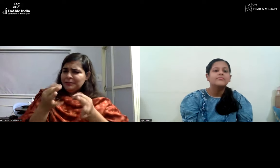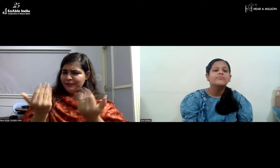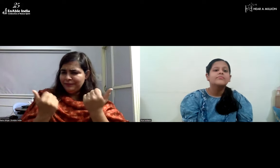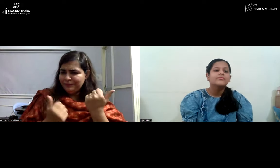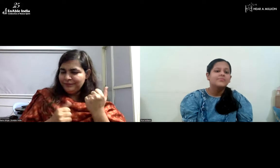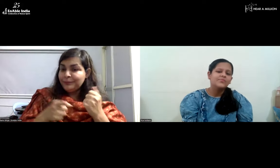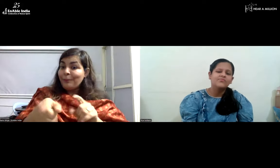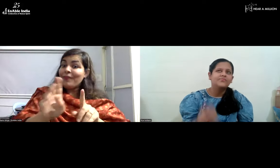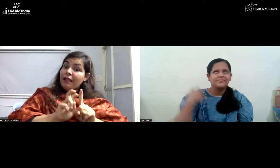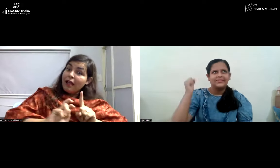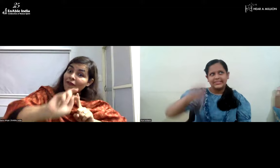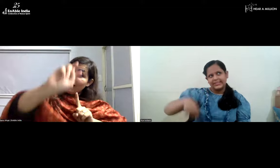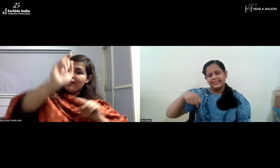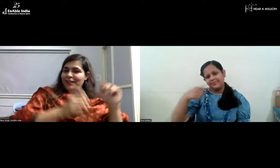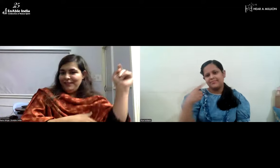Okay, so you're done?